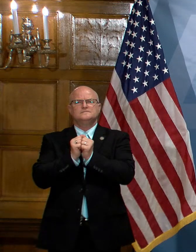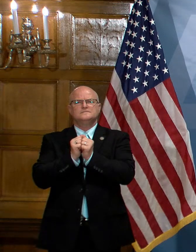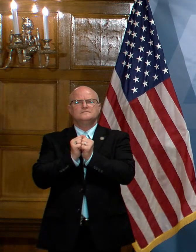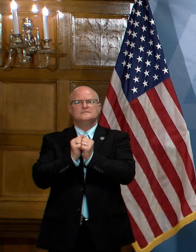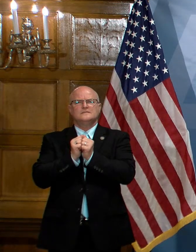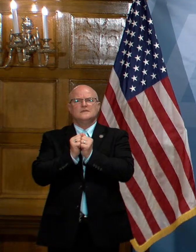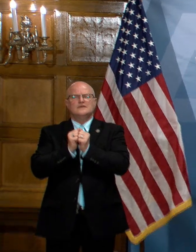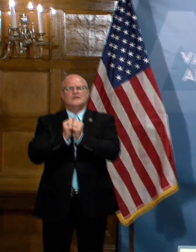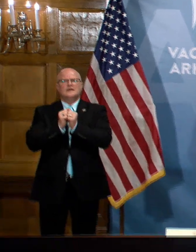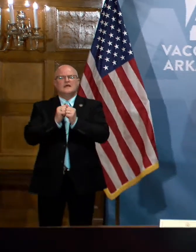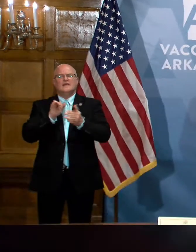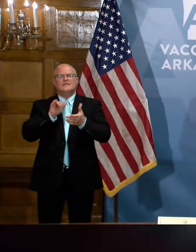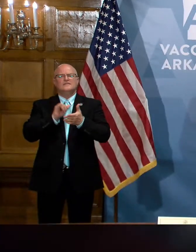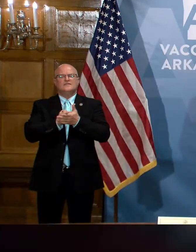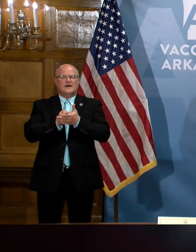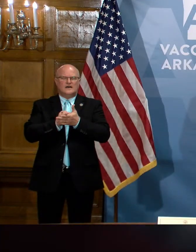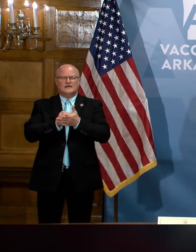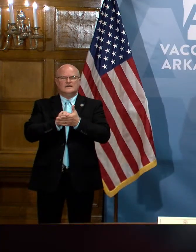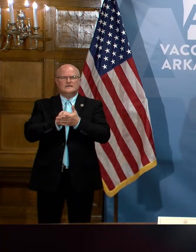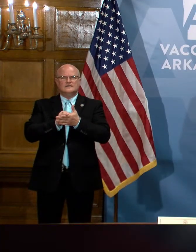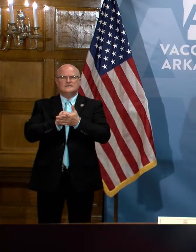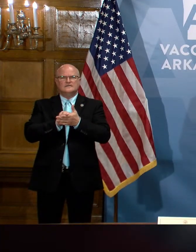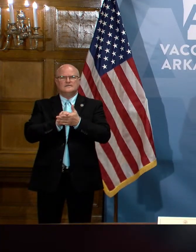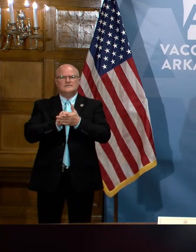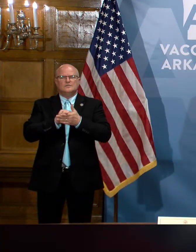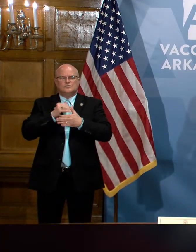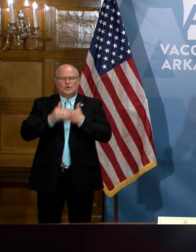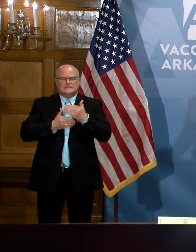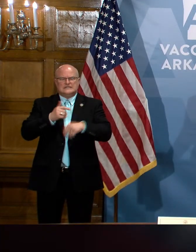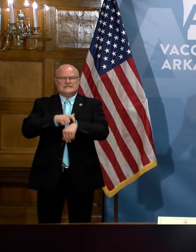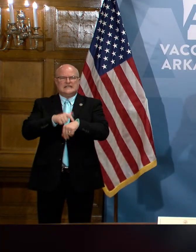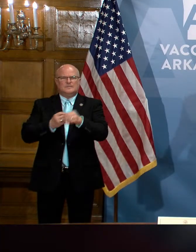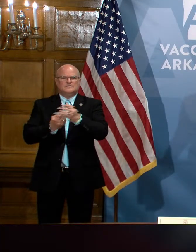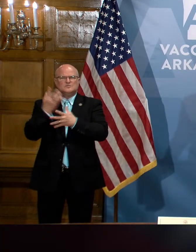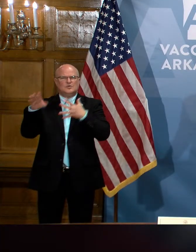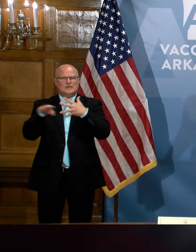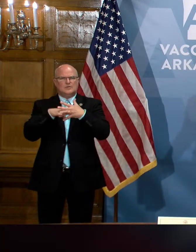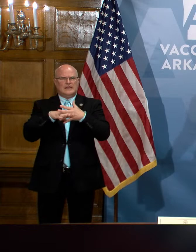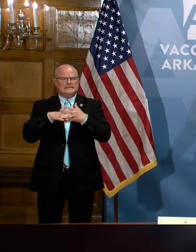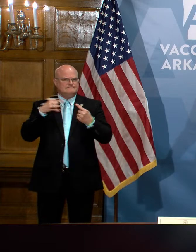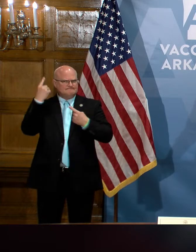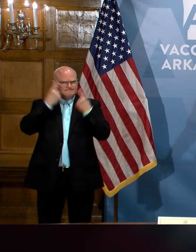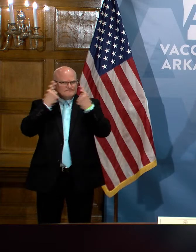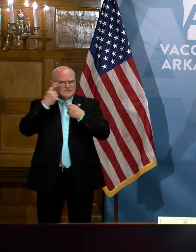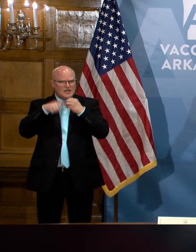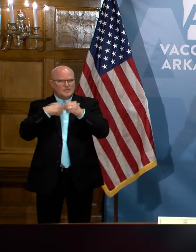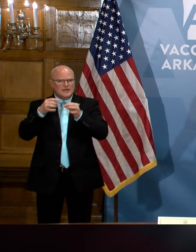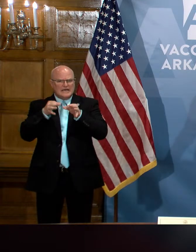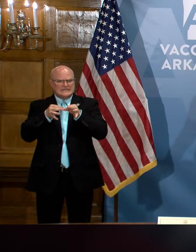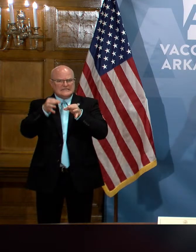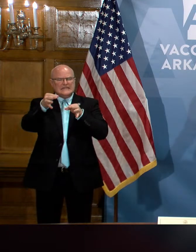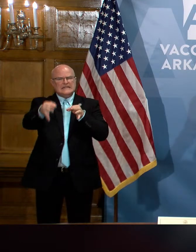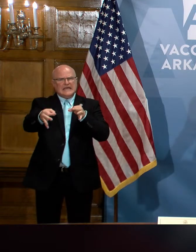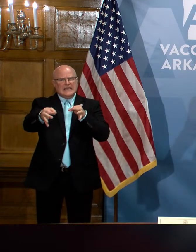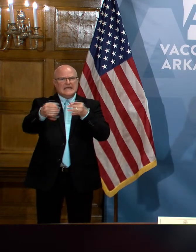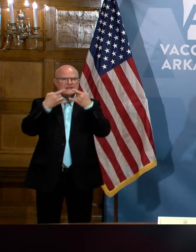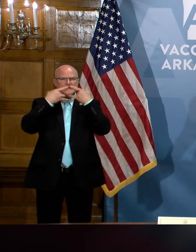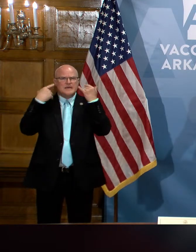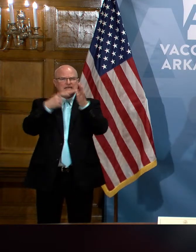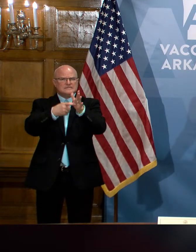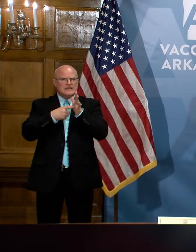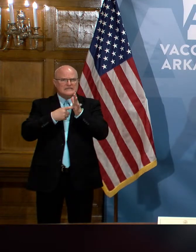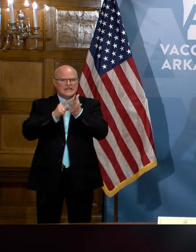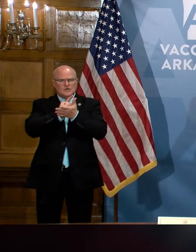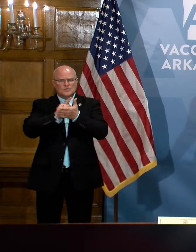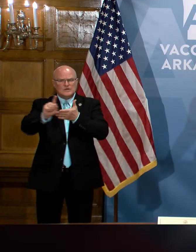the incubation period of spring breakers coming back. Any thought on delaying the mask